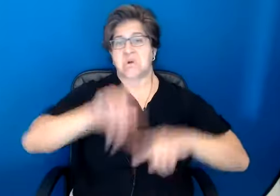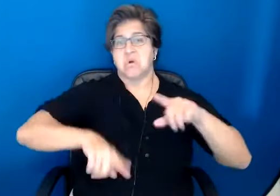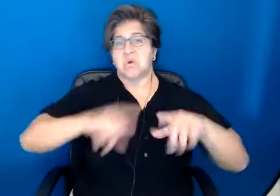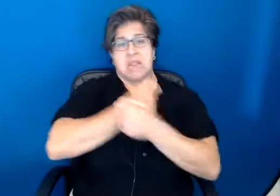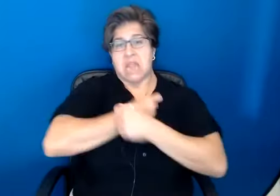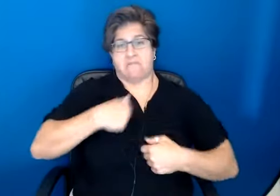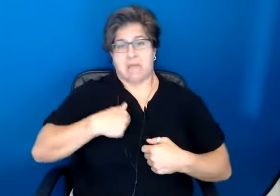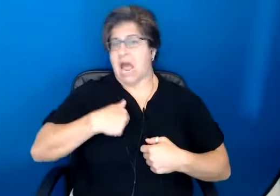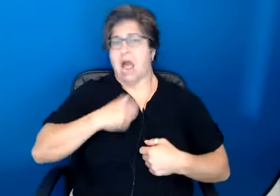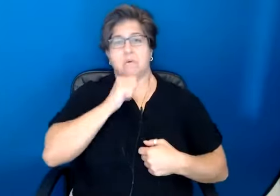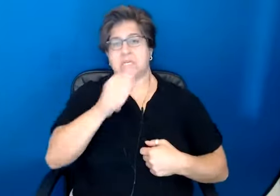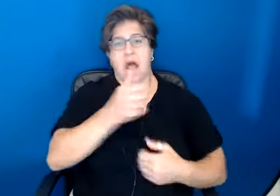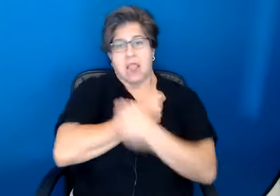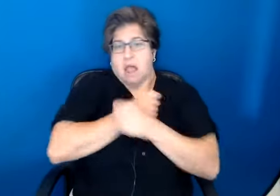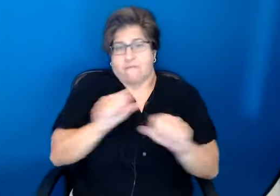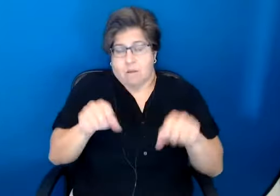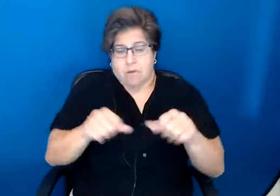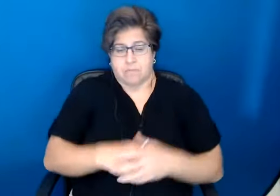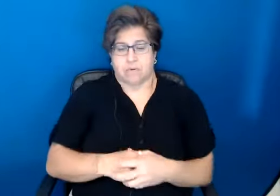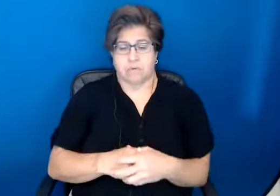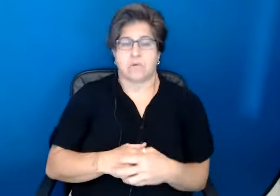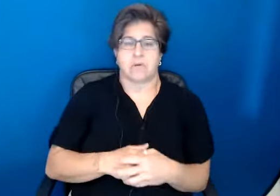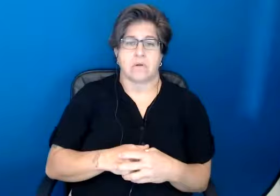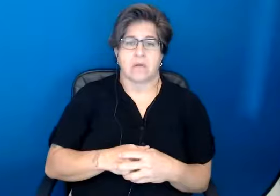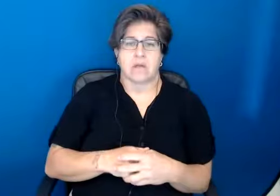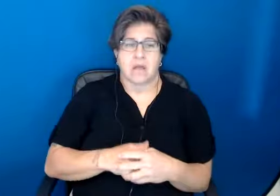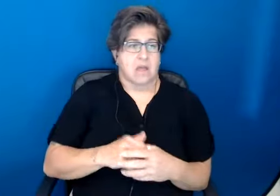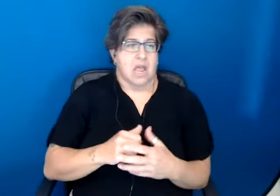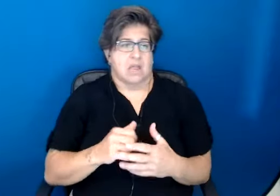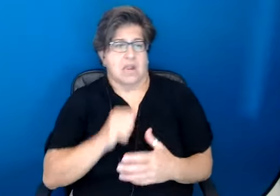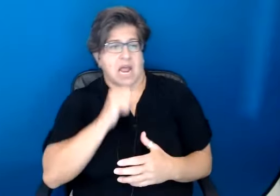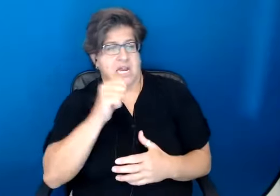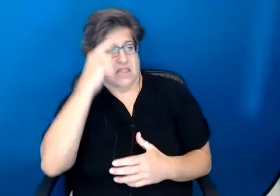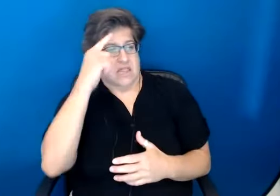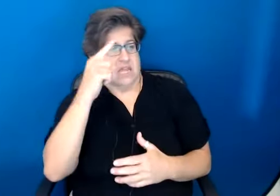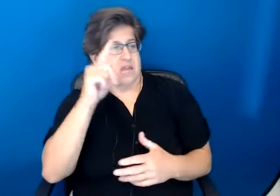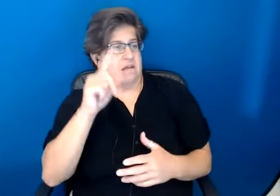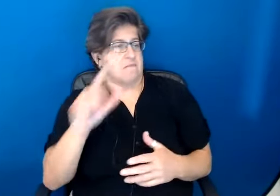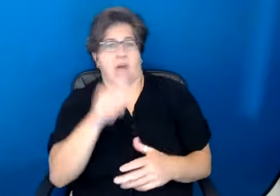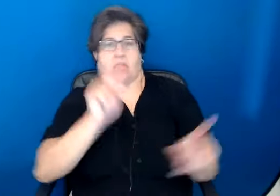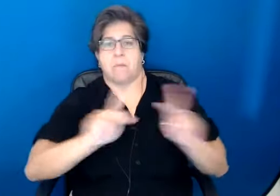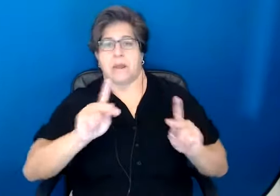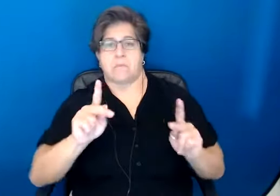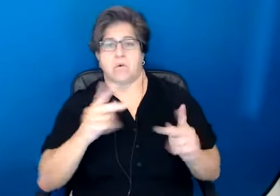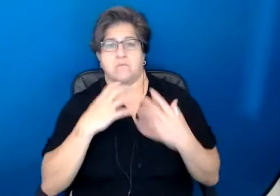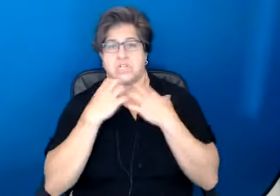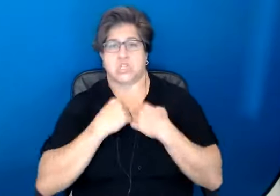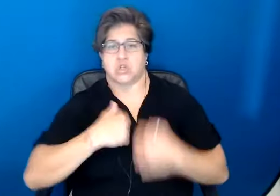we get removed, I thought it was my fault. And I had an underlying belief, and I only know that through